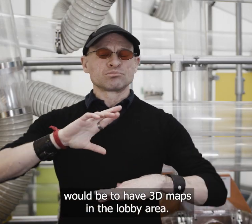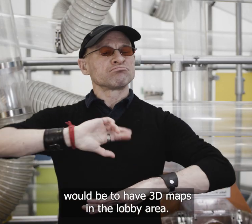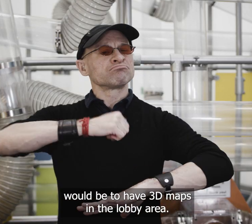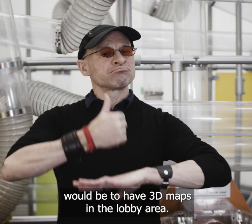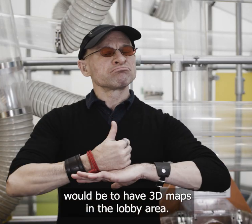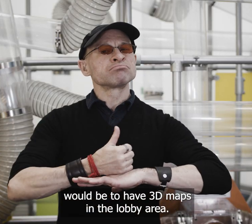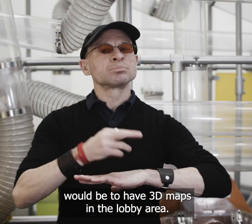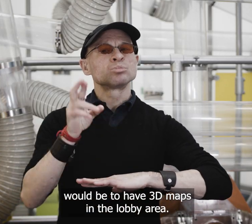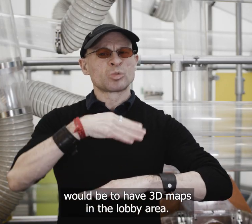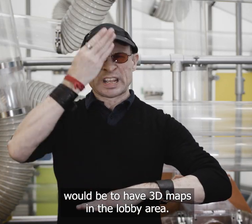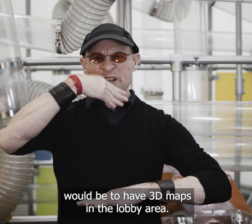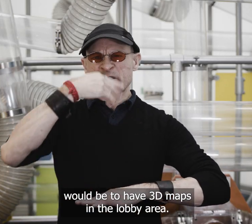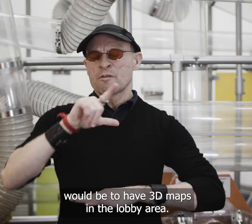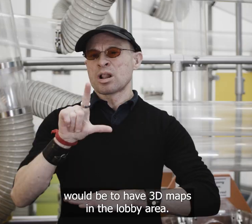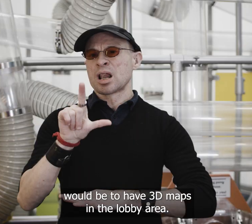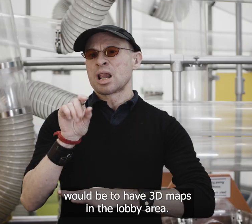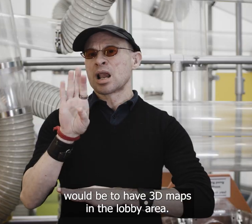the lobby area.